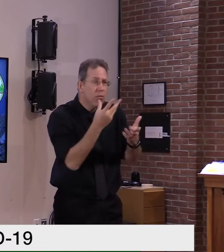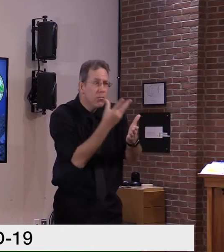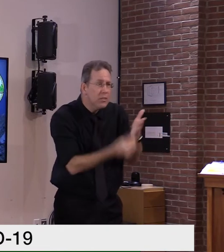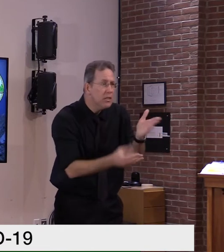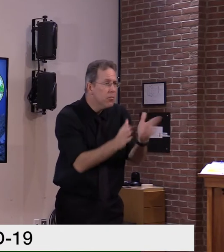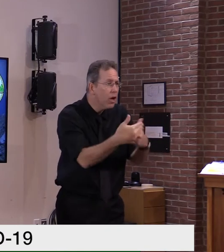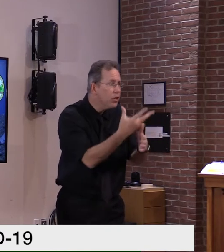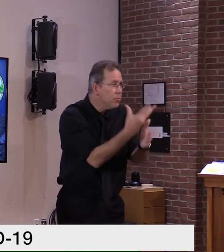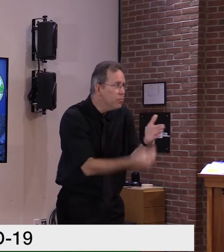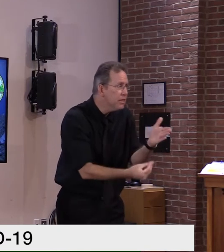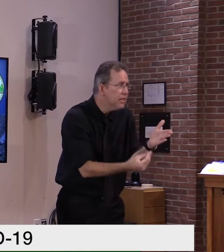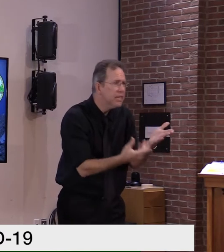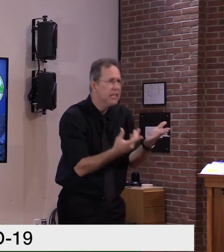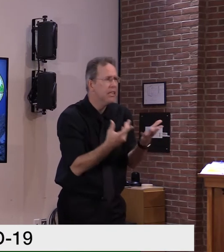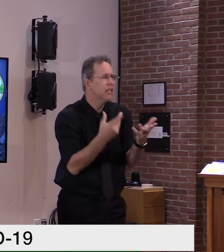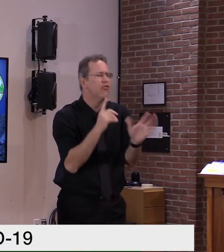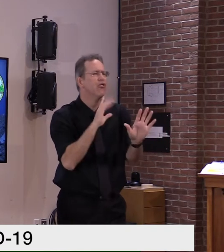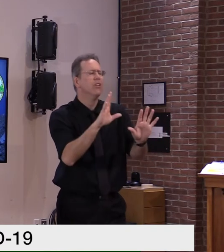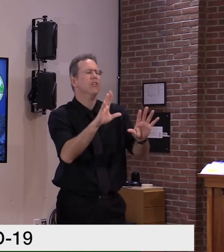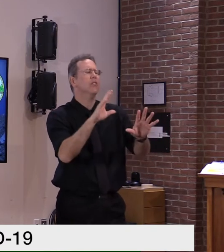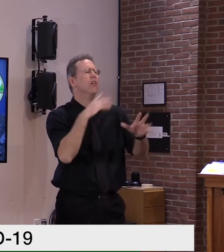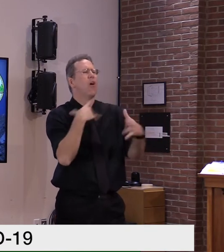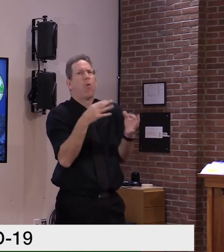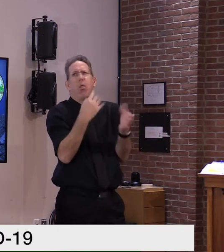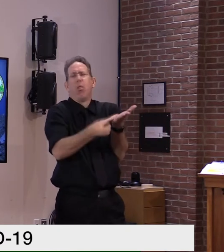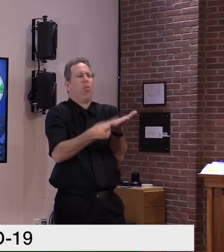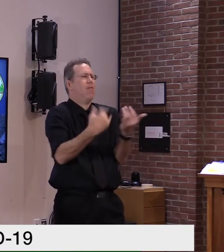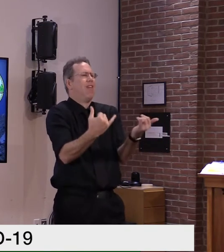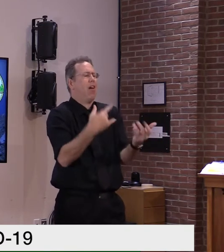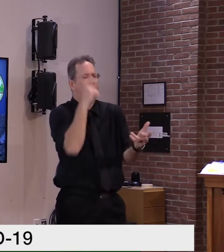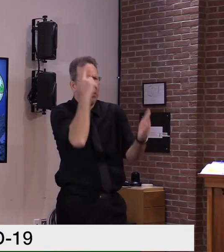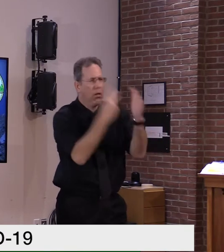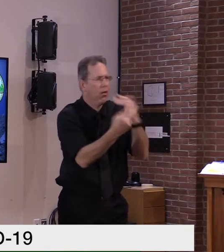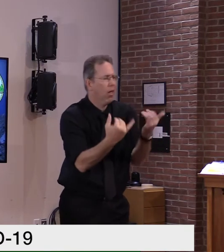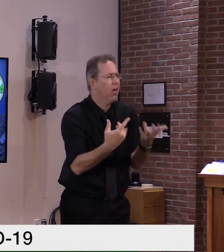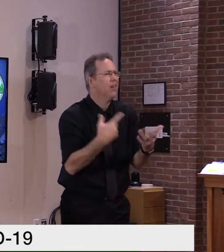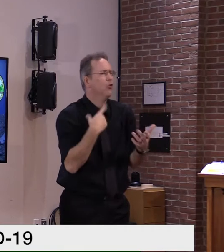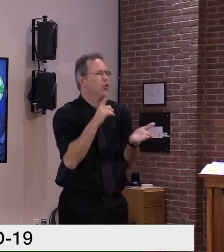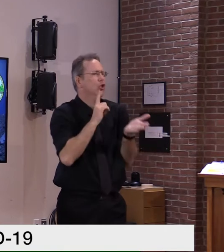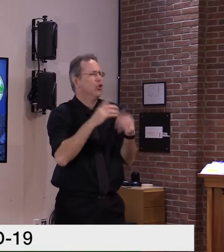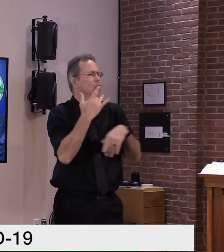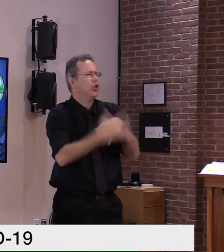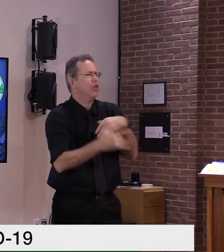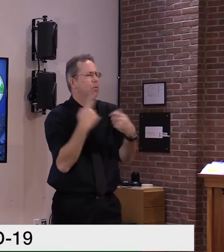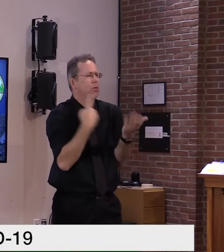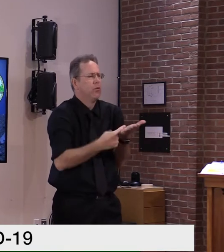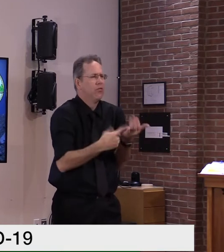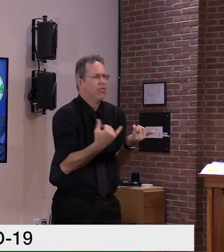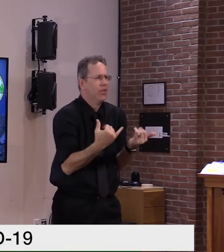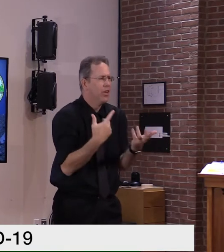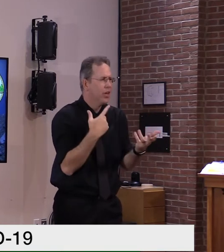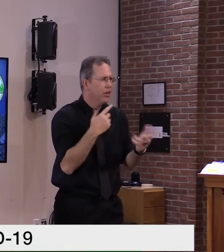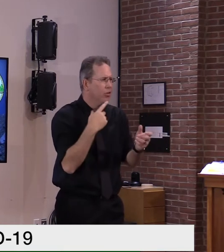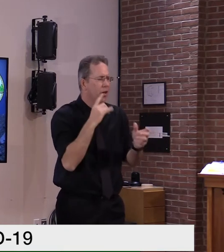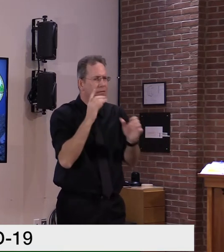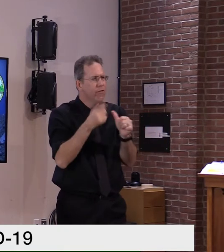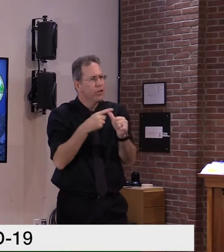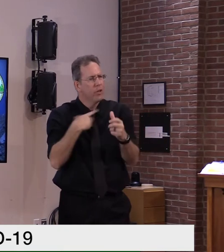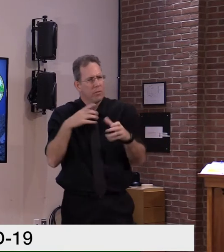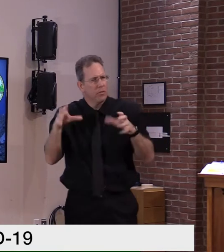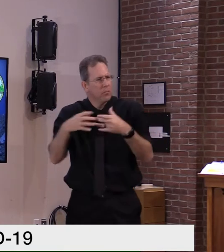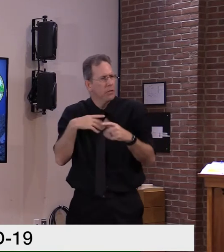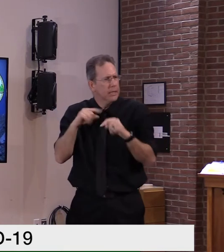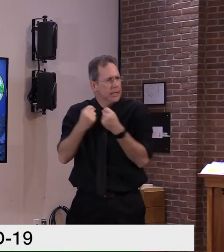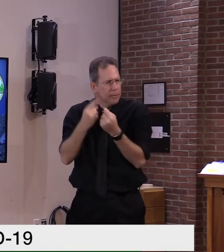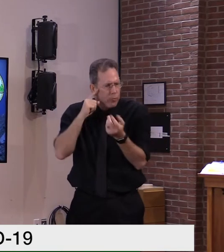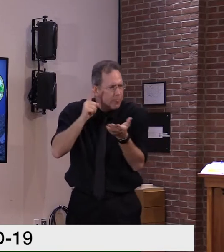it's just too early for us. I met with the general counsel this morning before I came into this press conference and